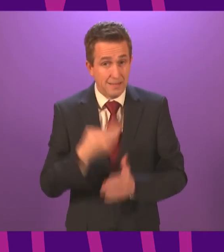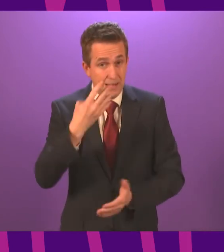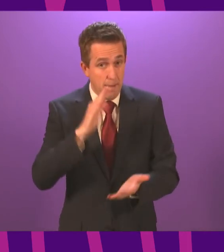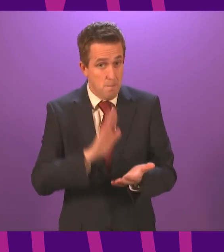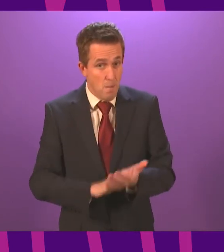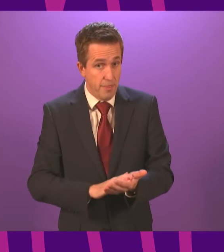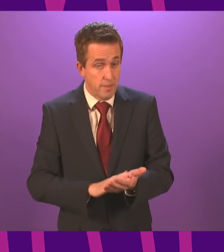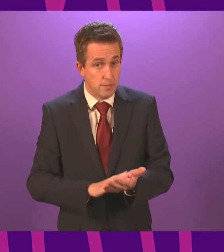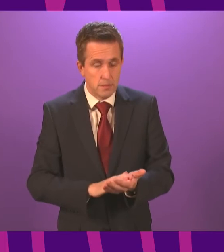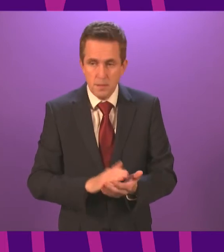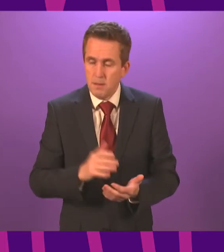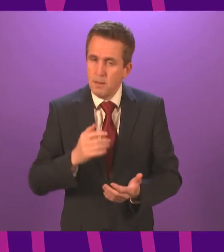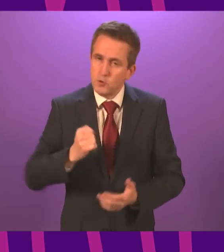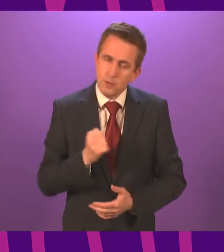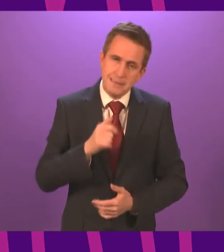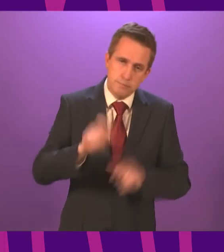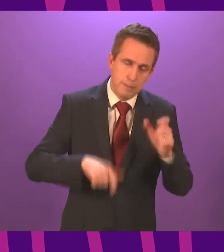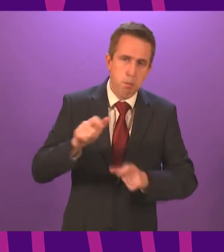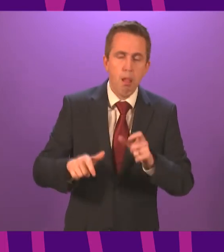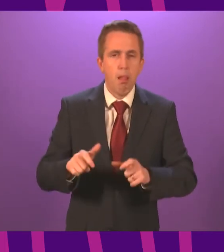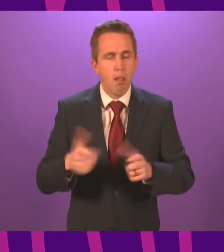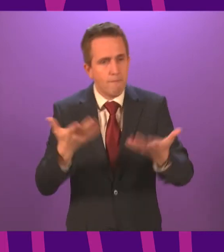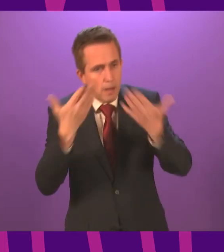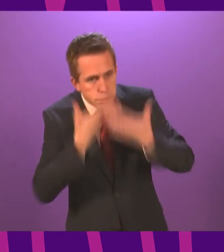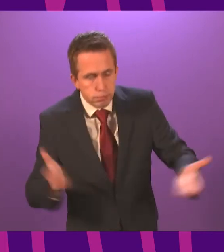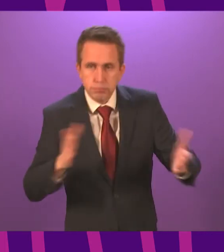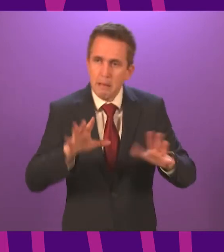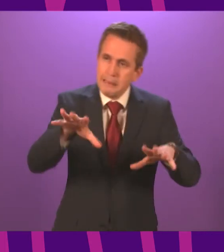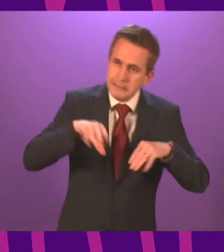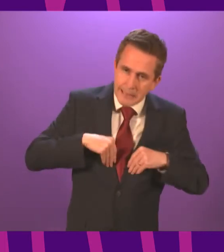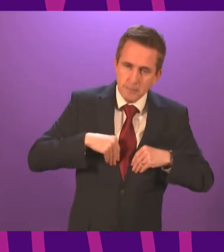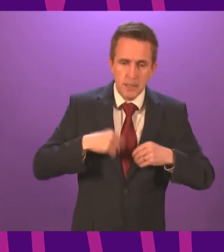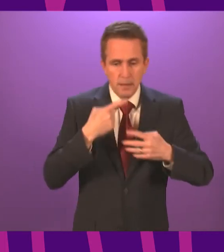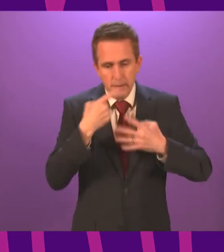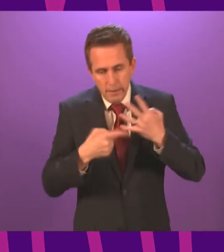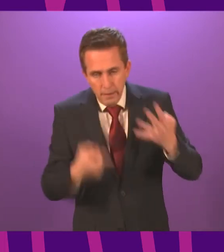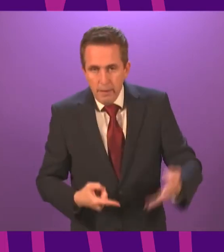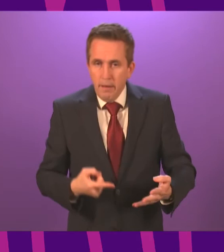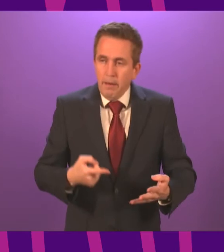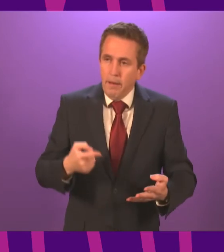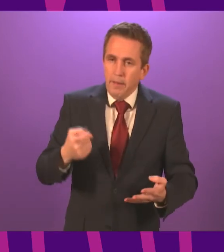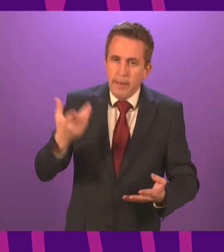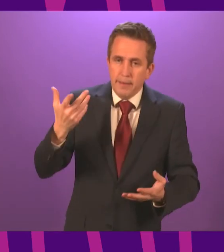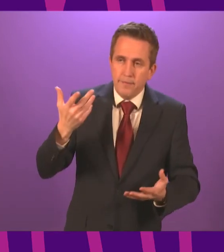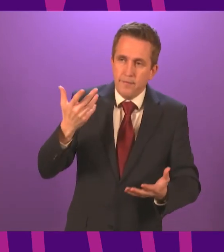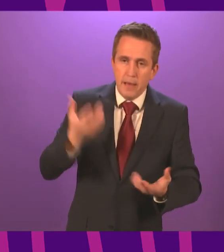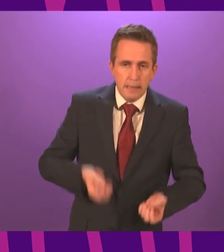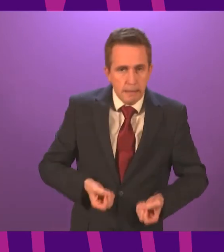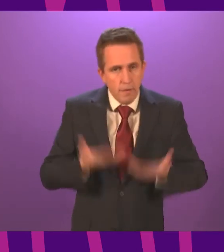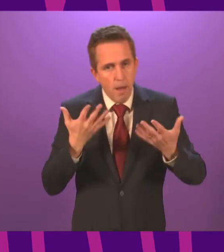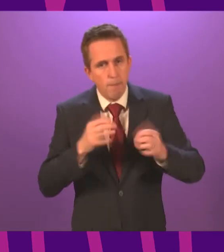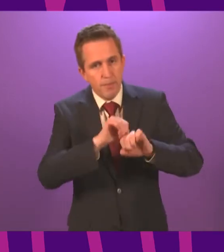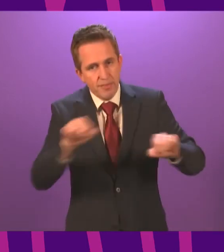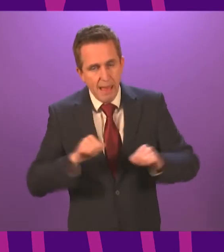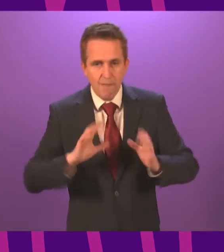have cooperated, they've been careful, they've taken advice, they've been tolerant, they've implemented unprecedented measures, and they've sacrificed their